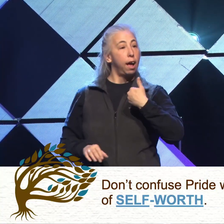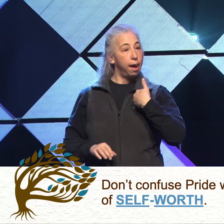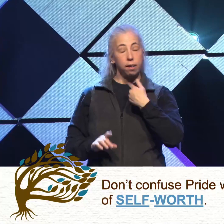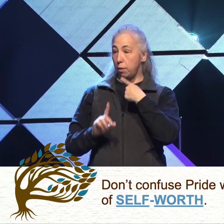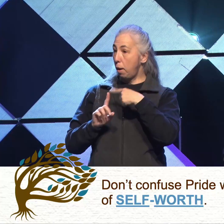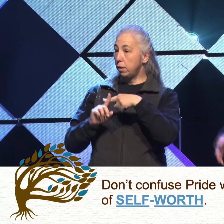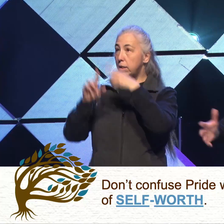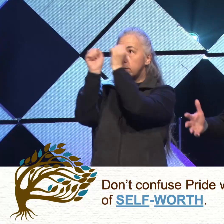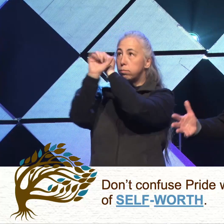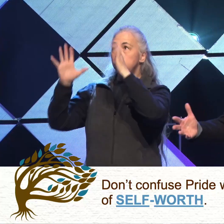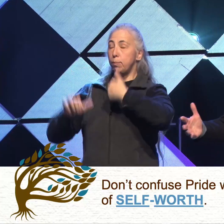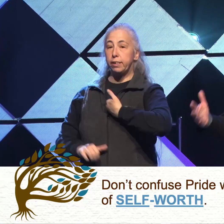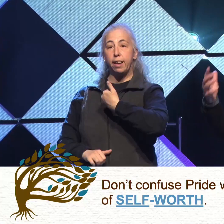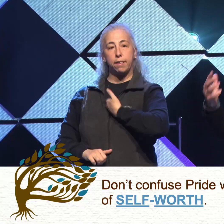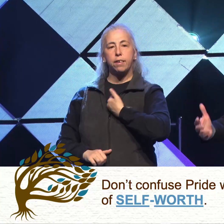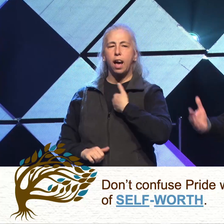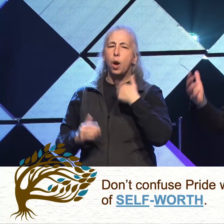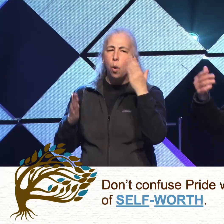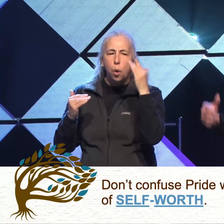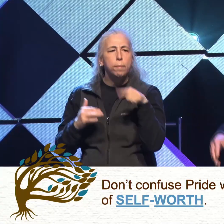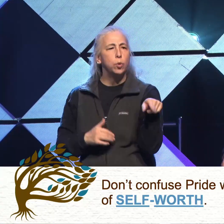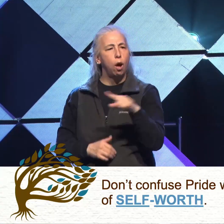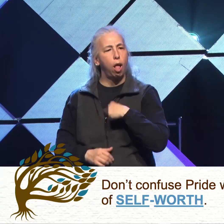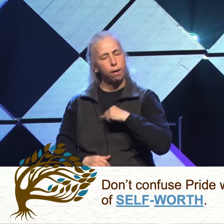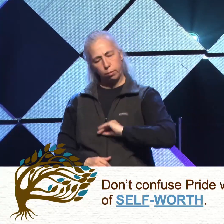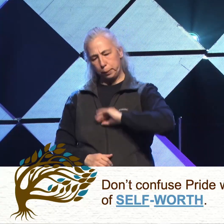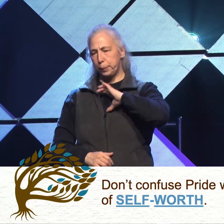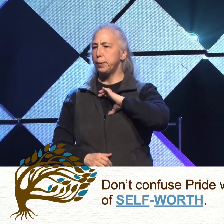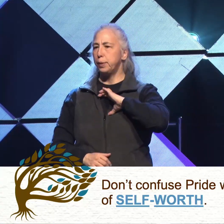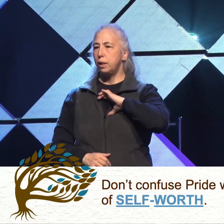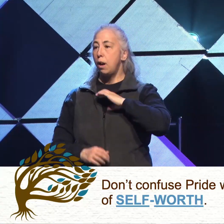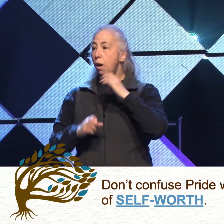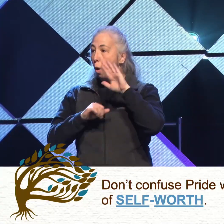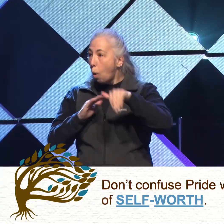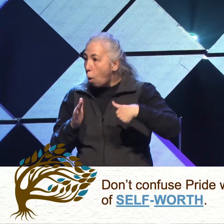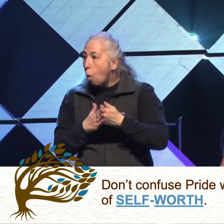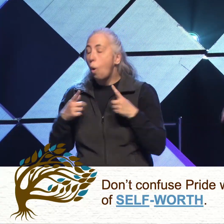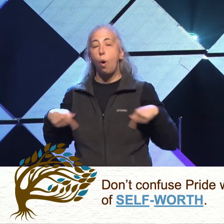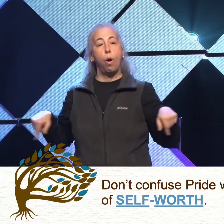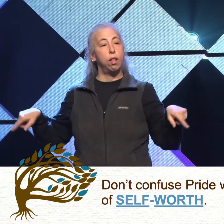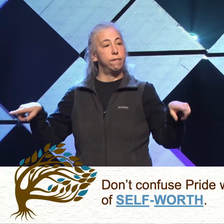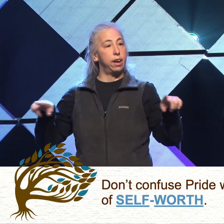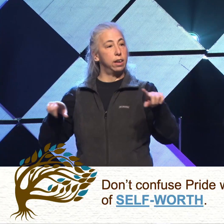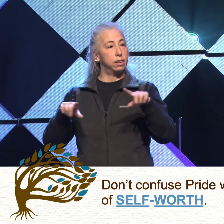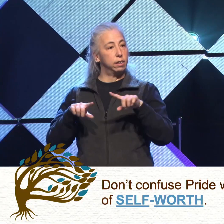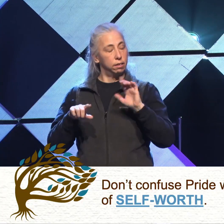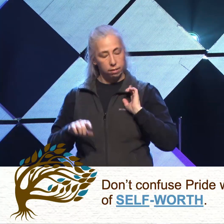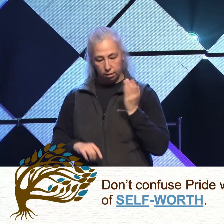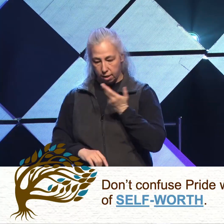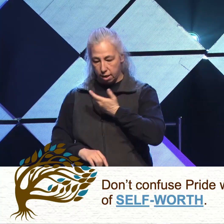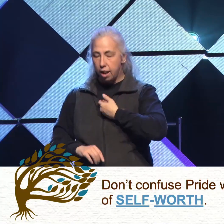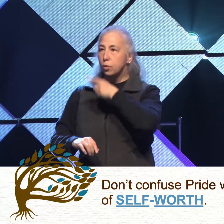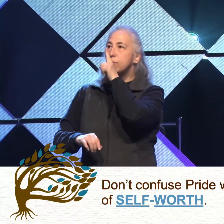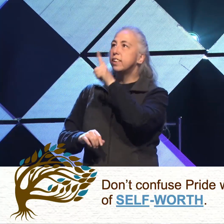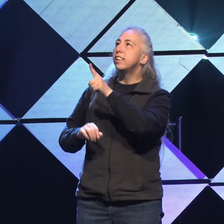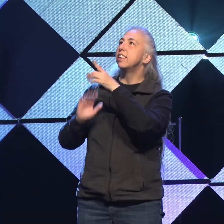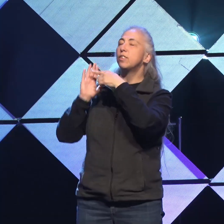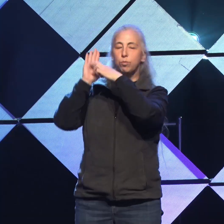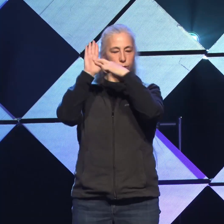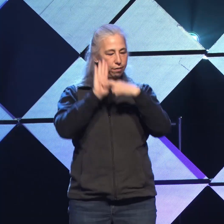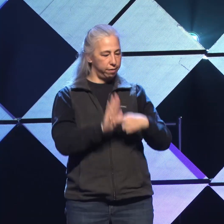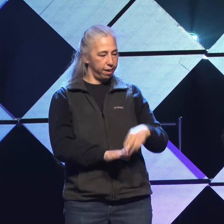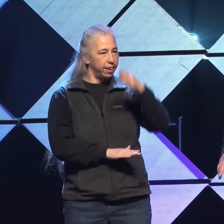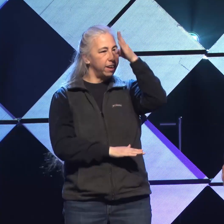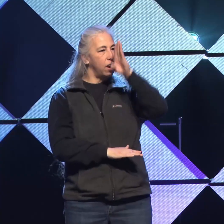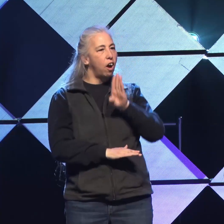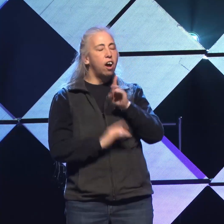do. I mean, every single one of us created in the image of God. You're a reflection of God. God has